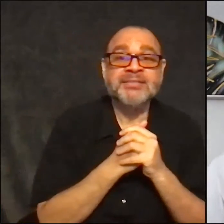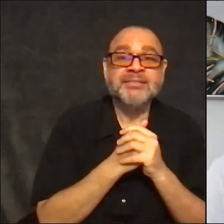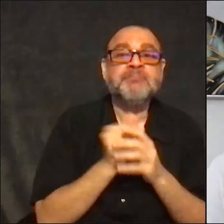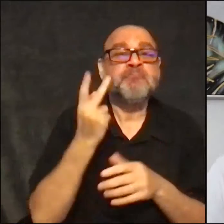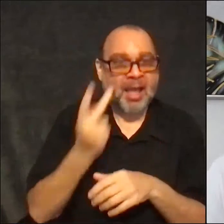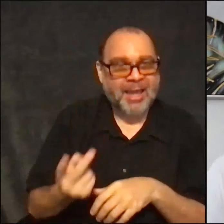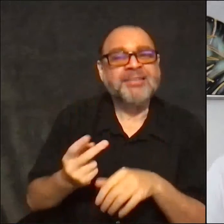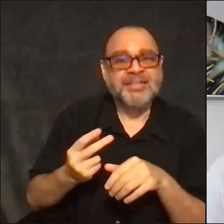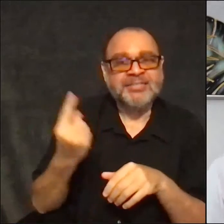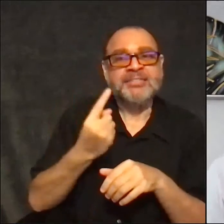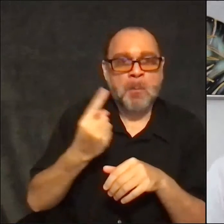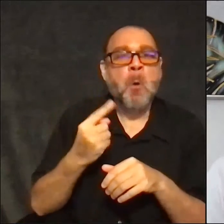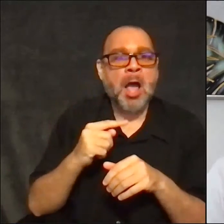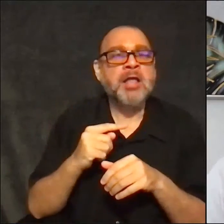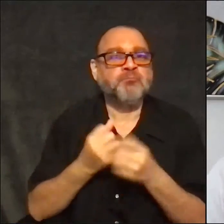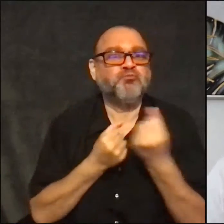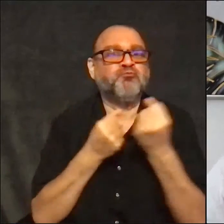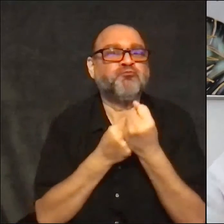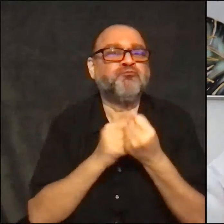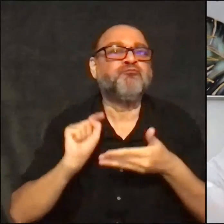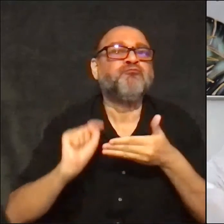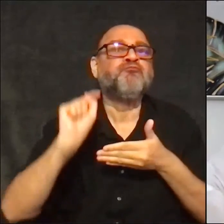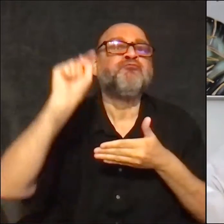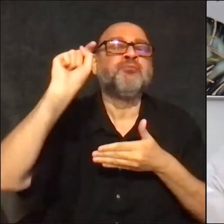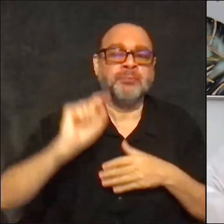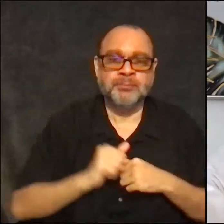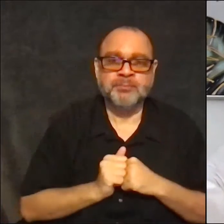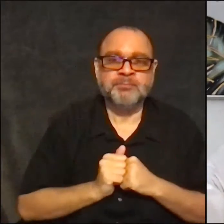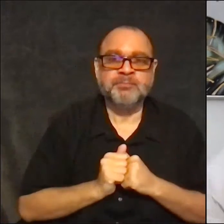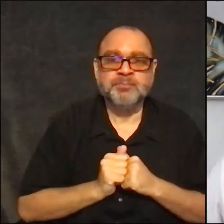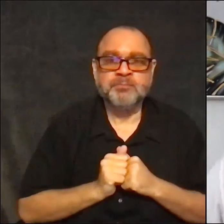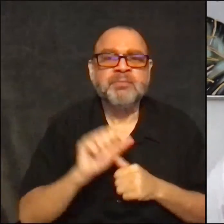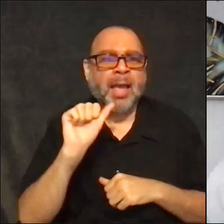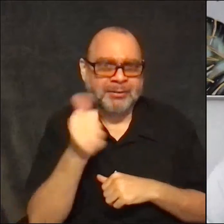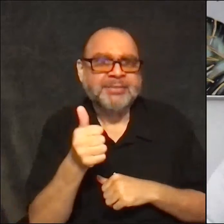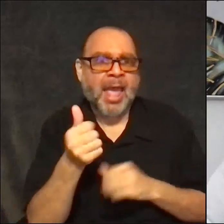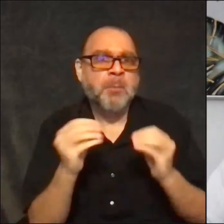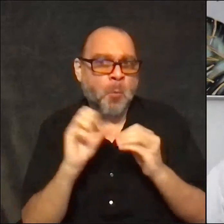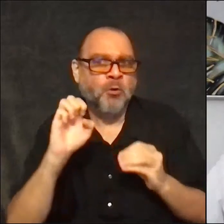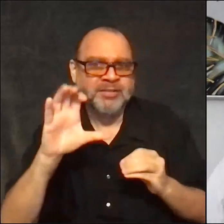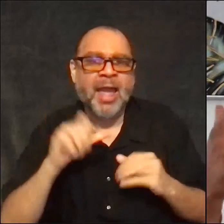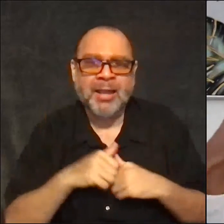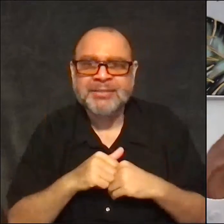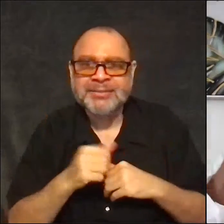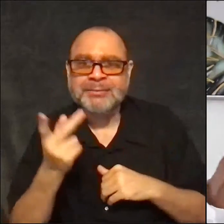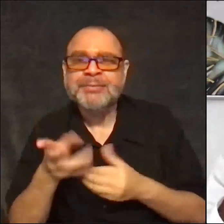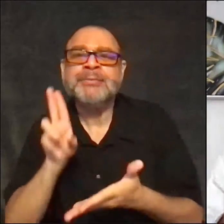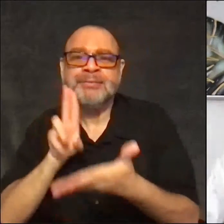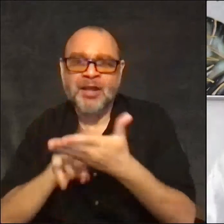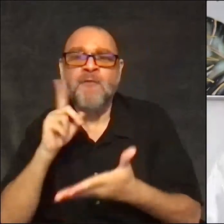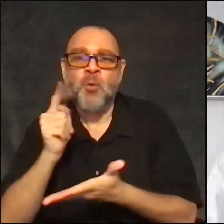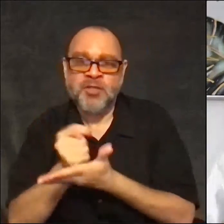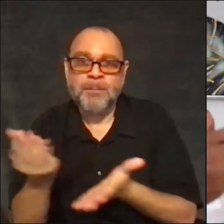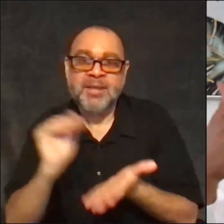give it 10 more seconds. What is the one action step? Sign up for therapy again. Connect with Icon